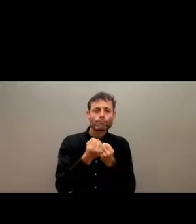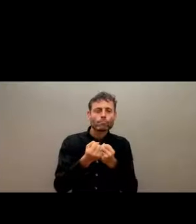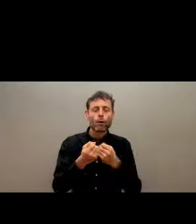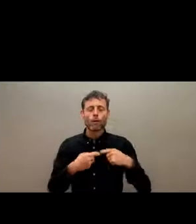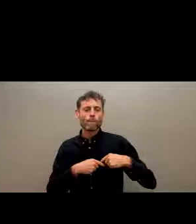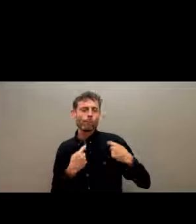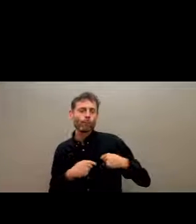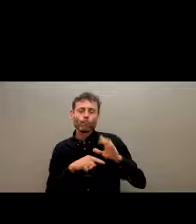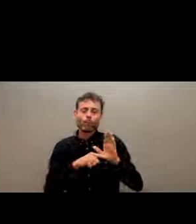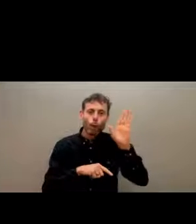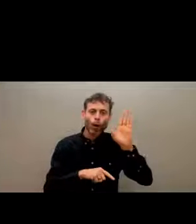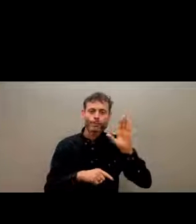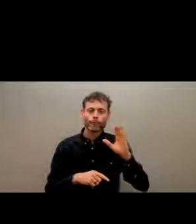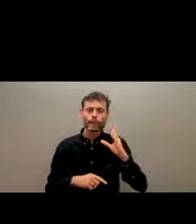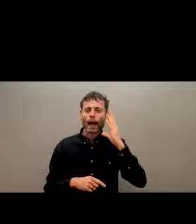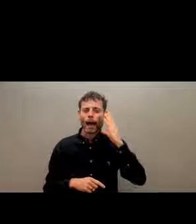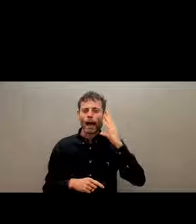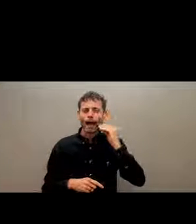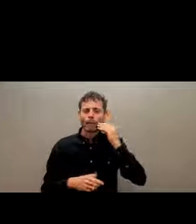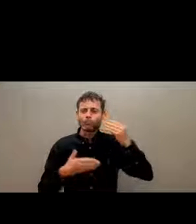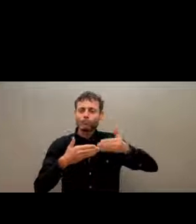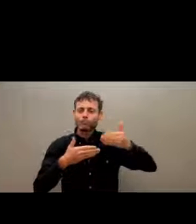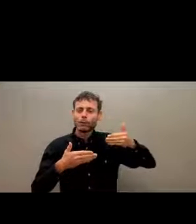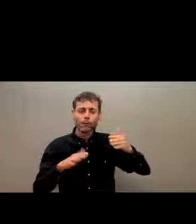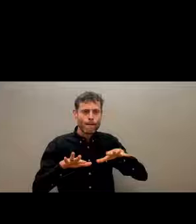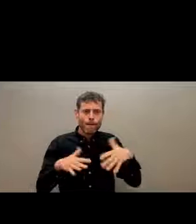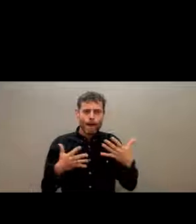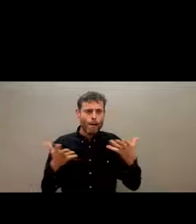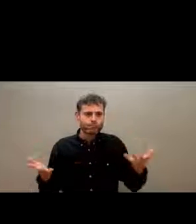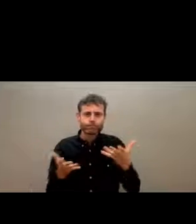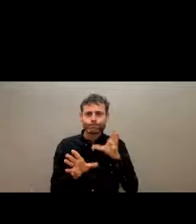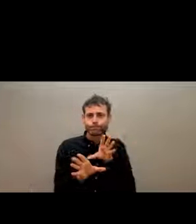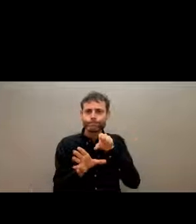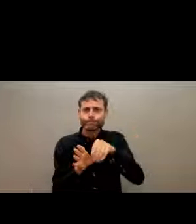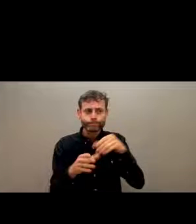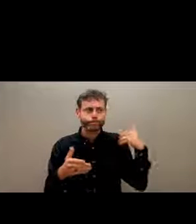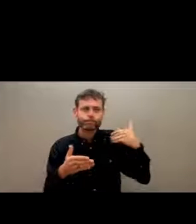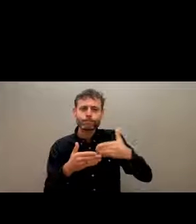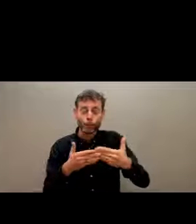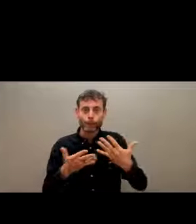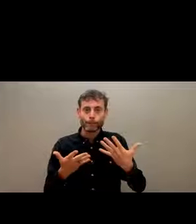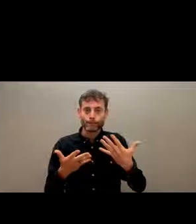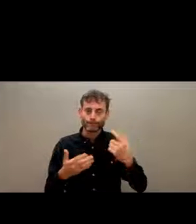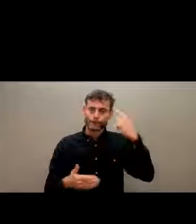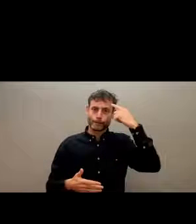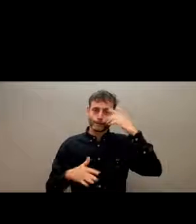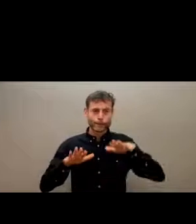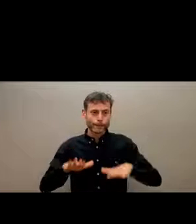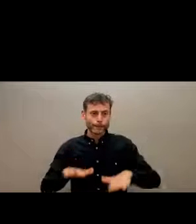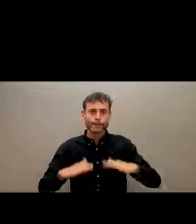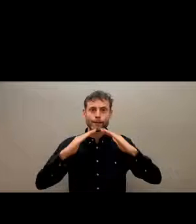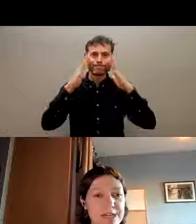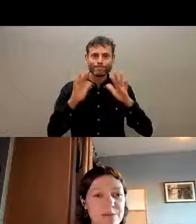about as well, as being a requirement or something that's become of interest during the